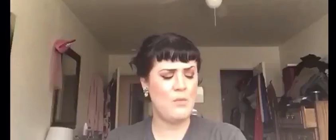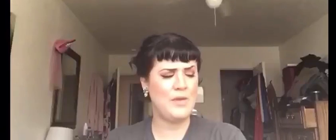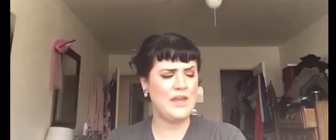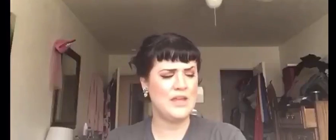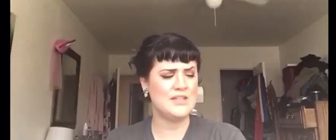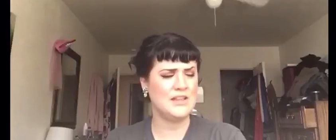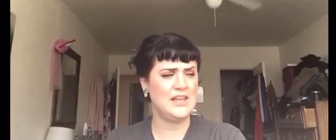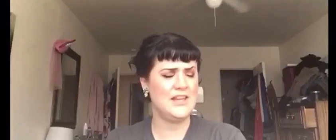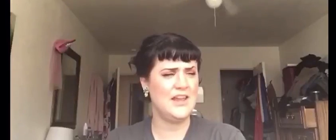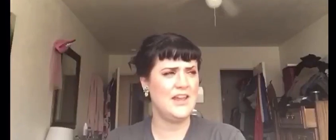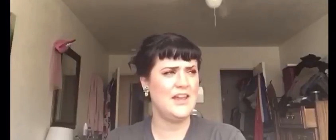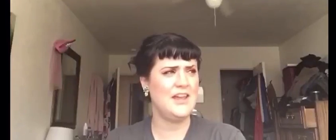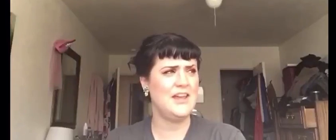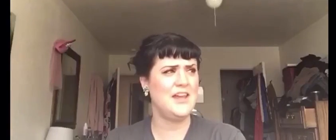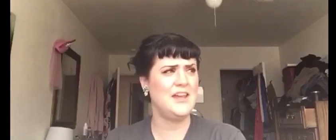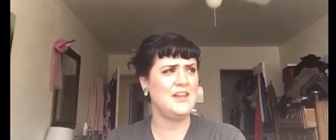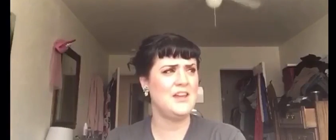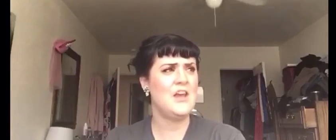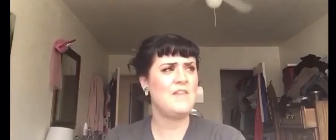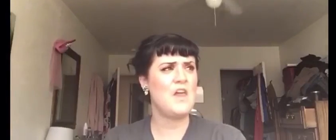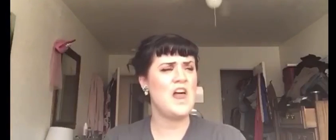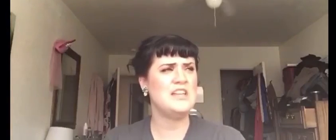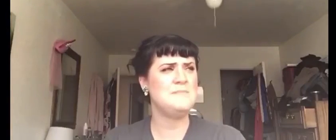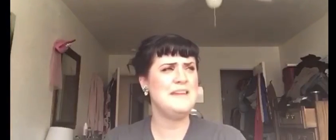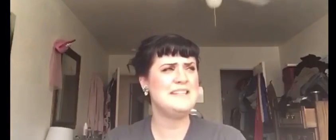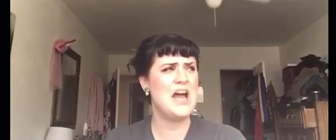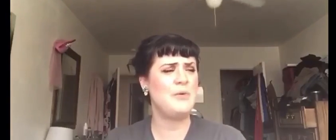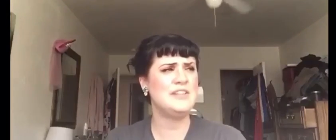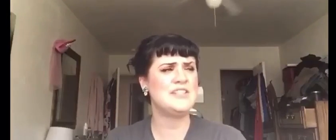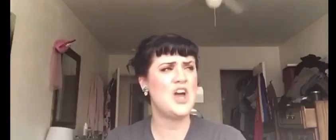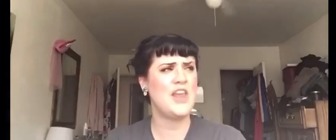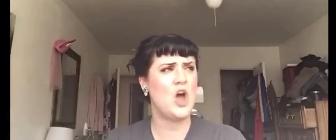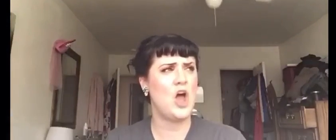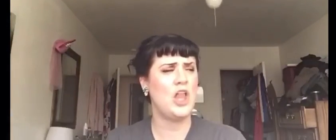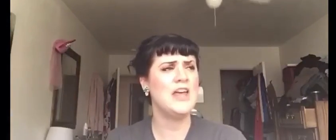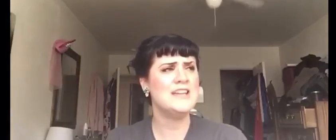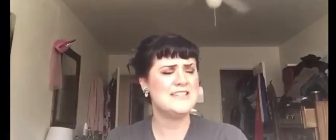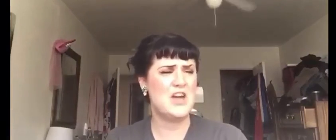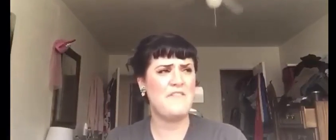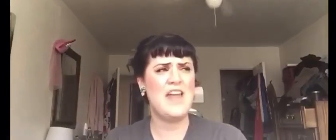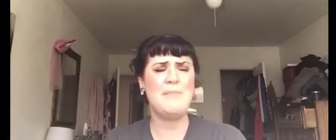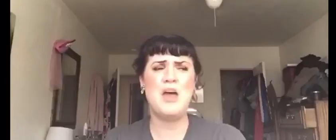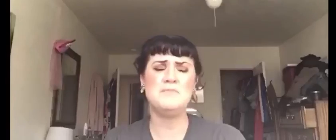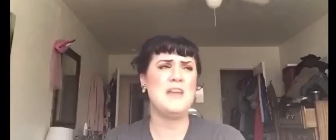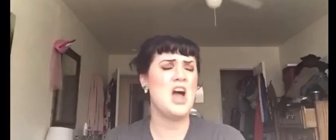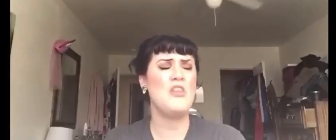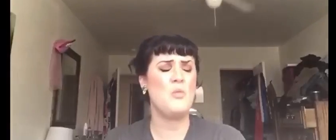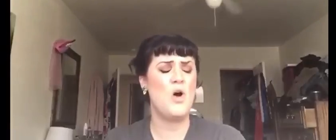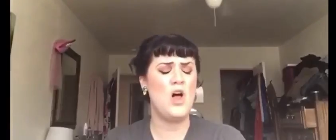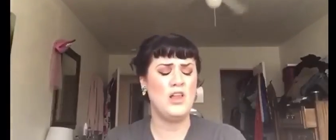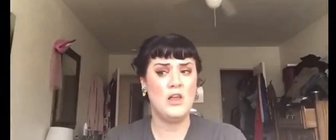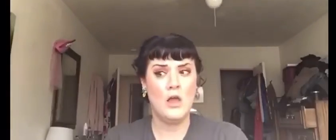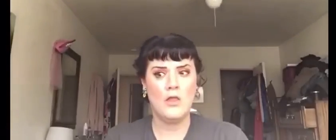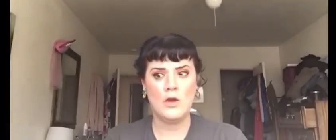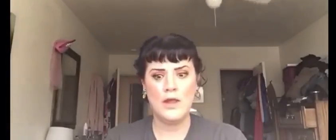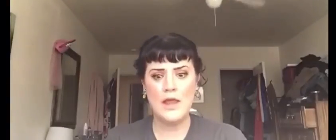will be deleted. They'll hunt me down in study hall, stop and mount me on the wall.